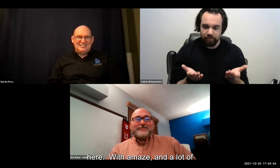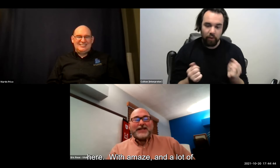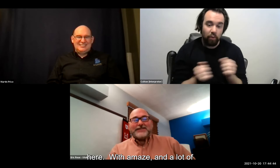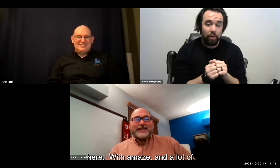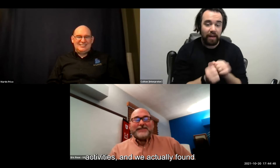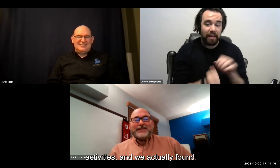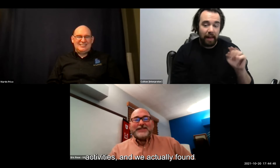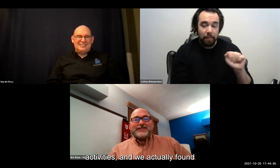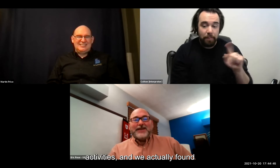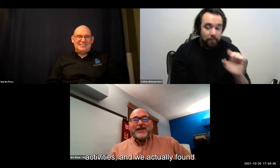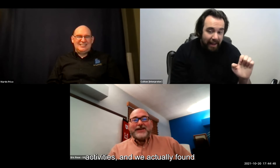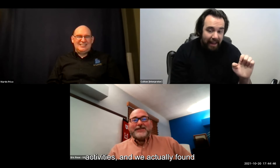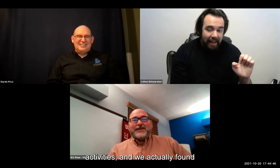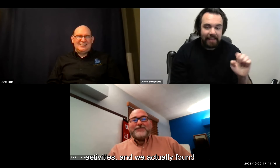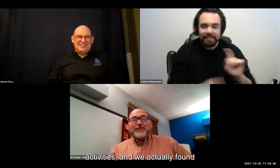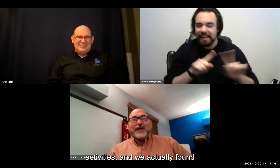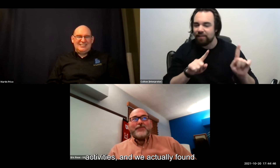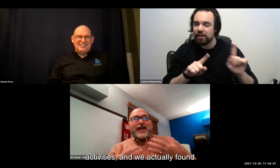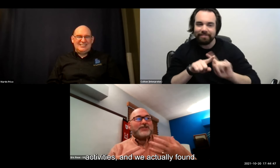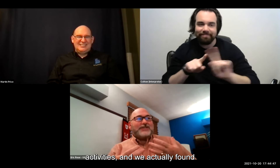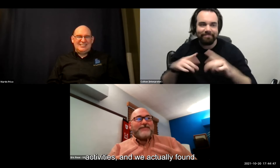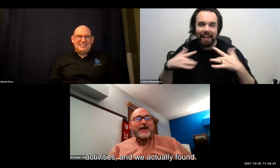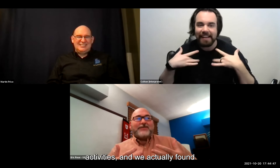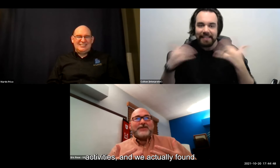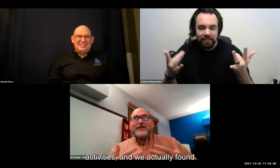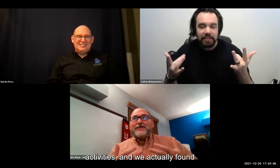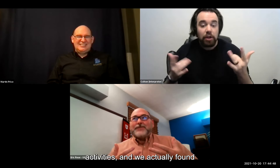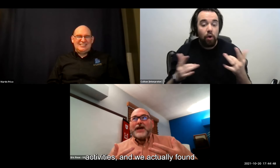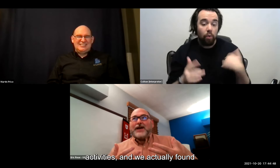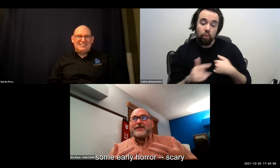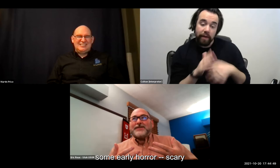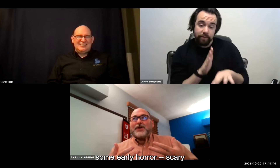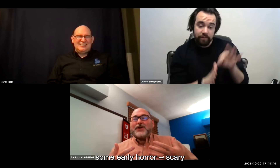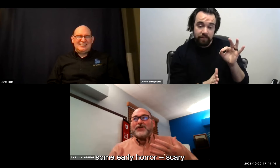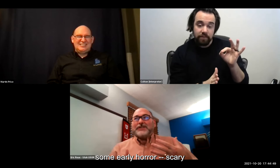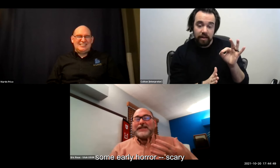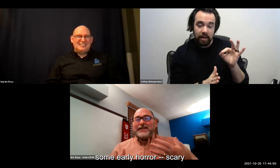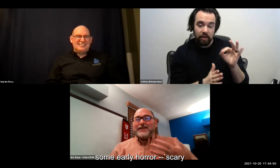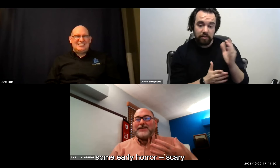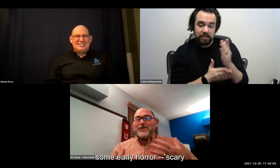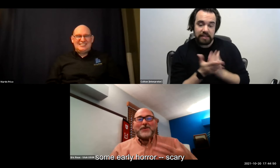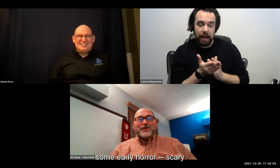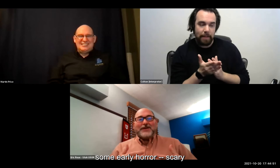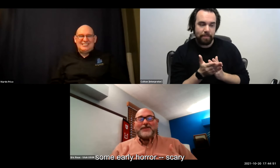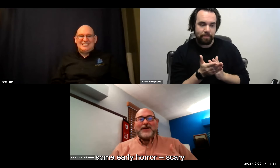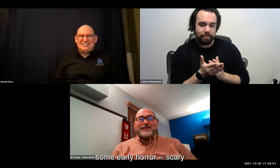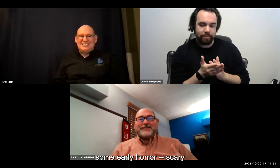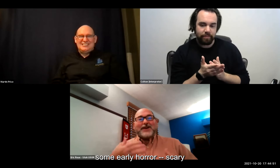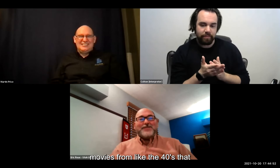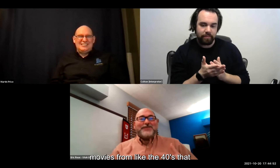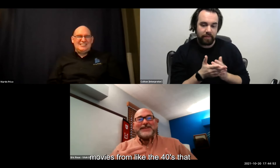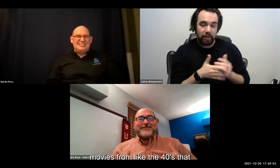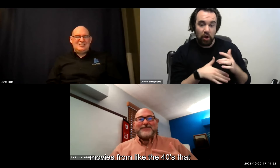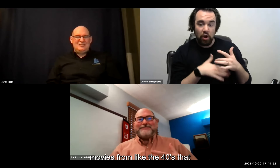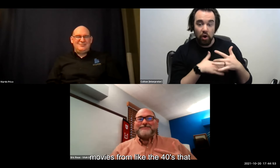maze and lots of activities. And we actually found some early horror,